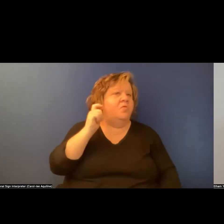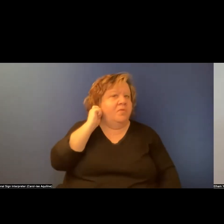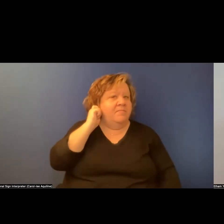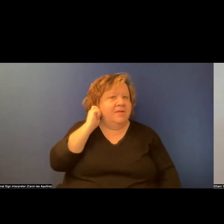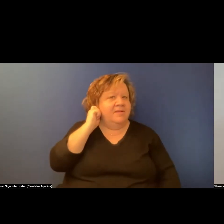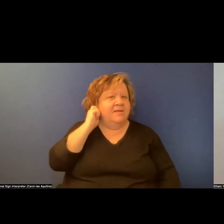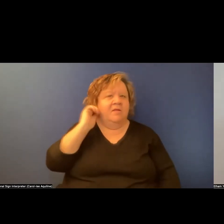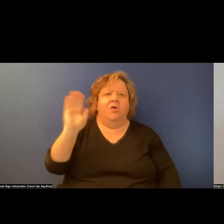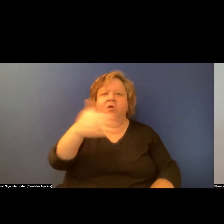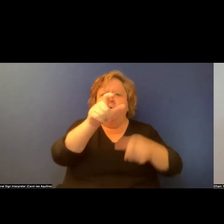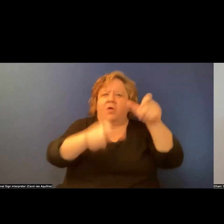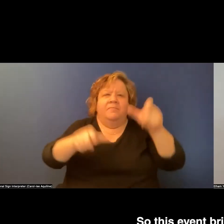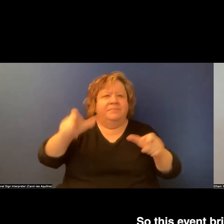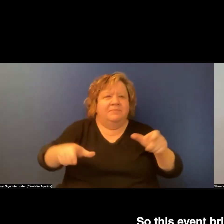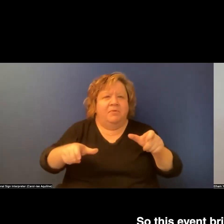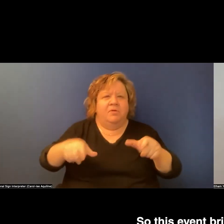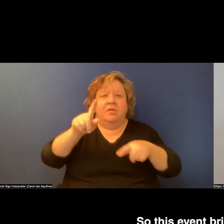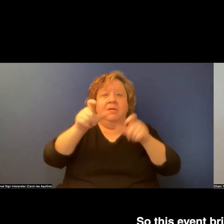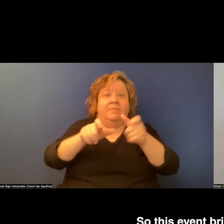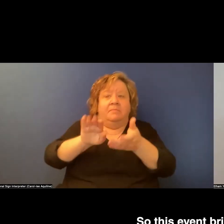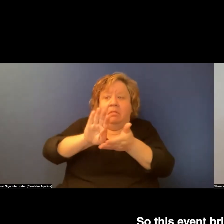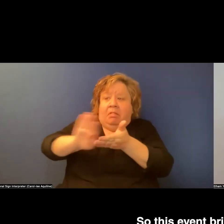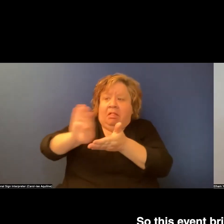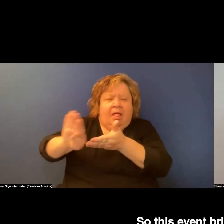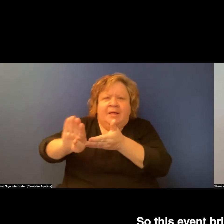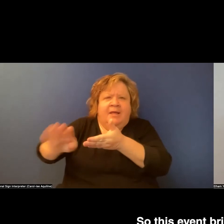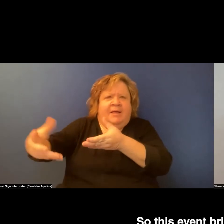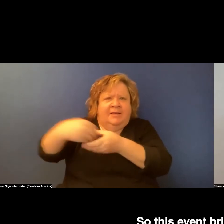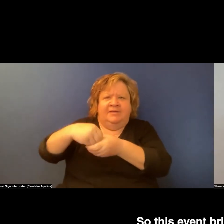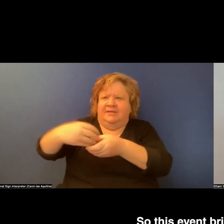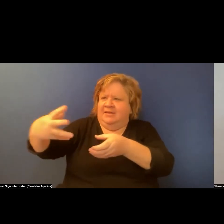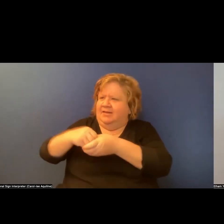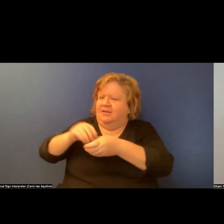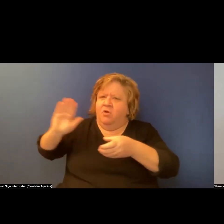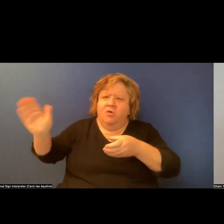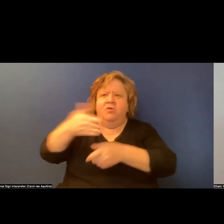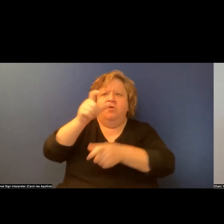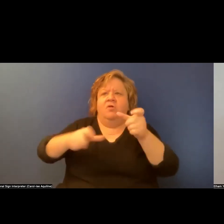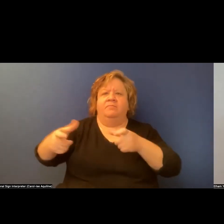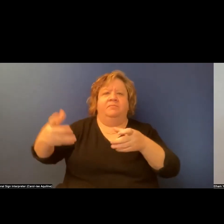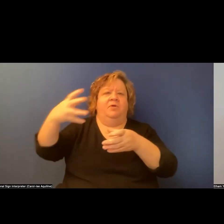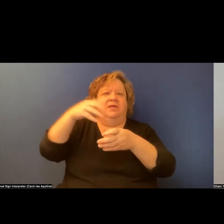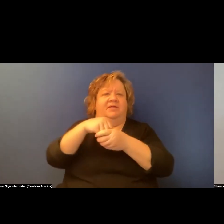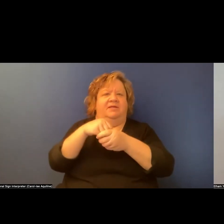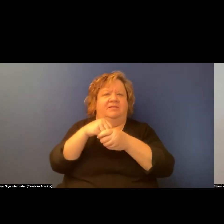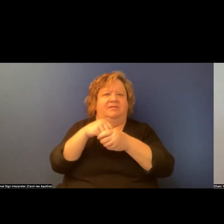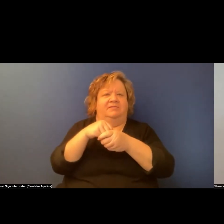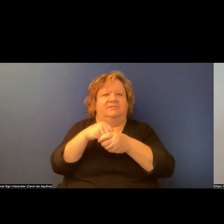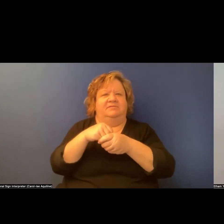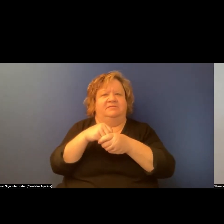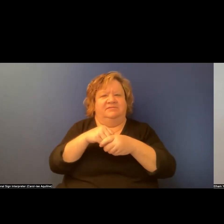being people with disabilities. So this even brings us more and more together. So